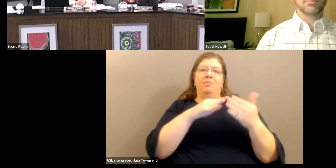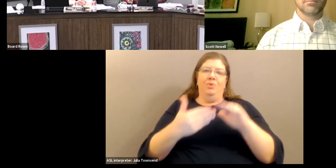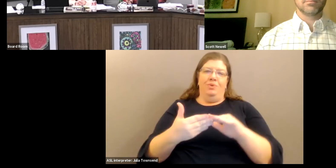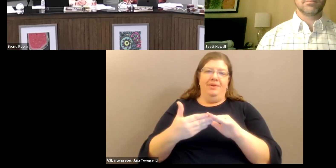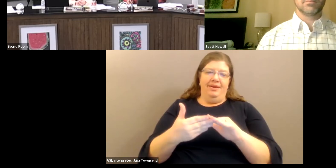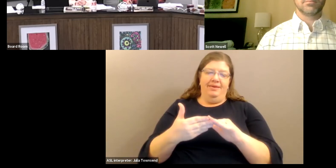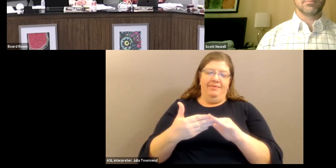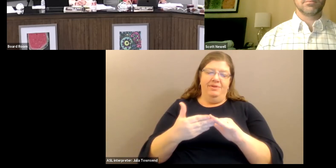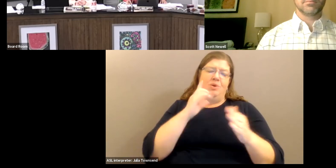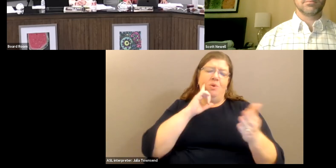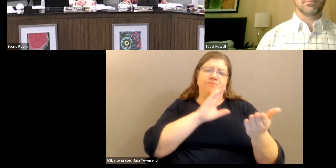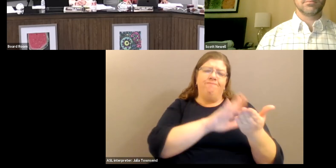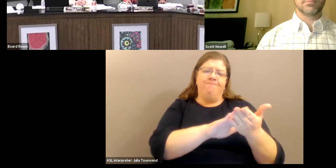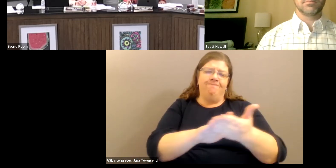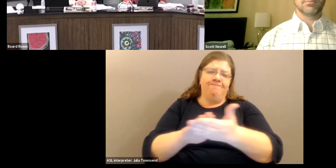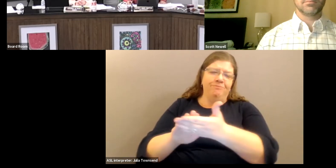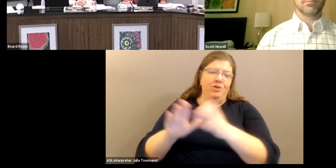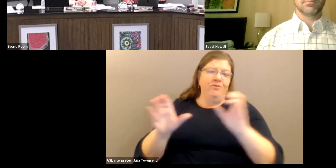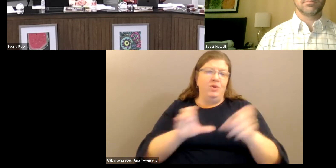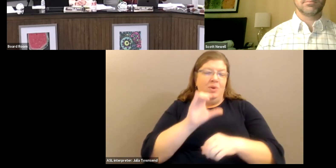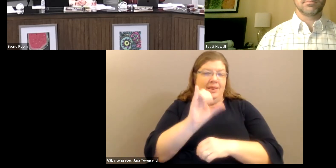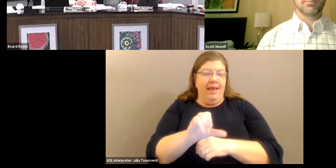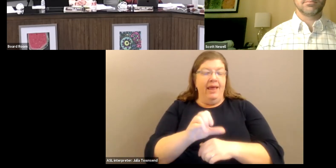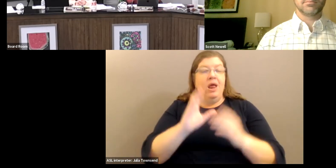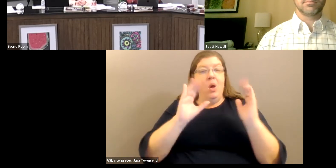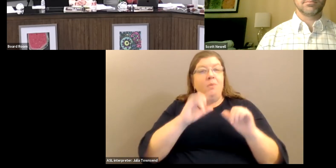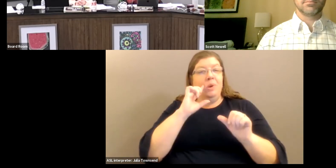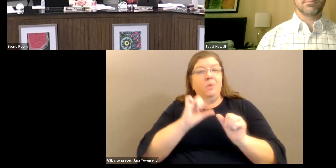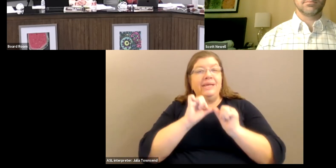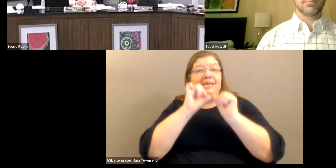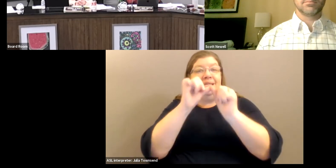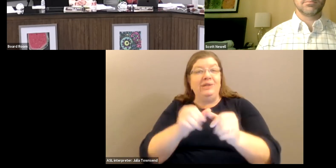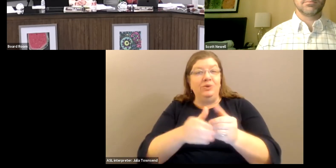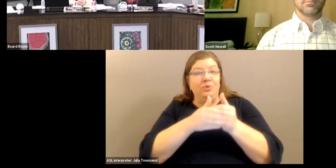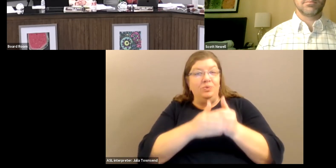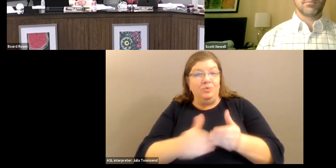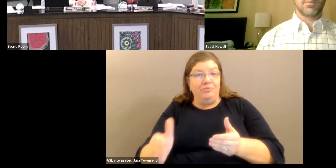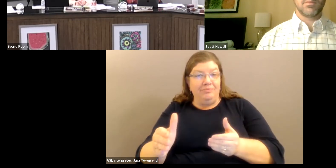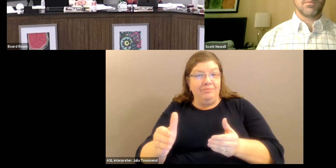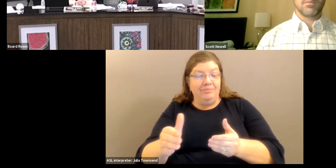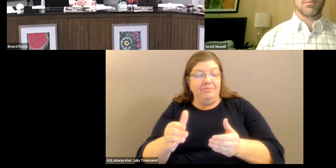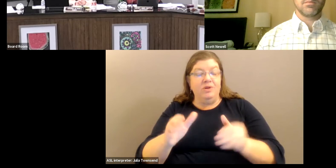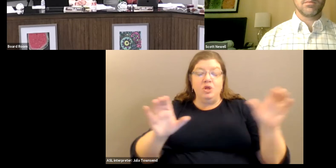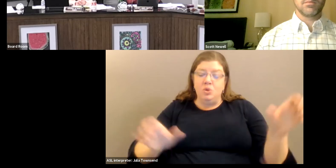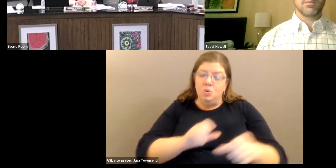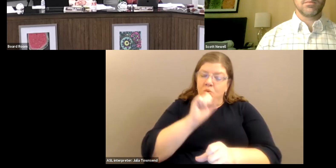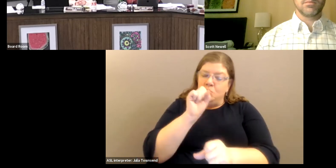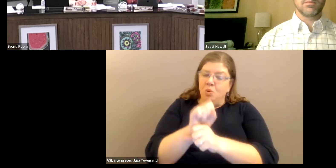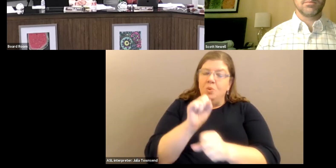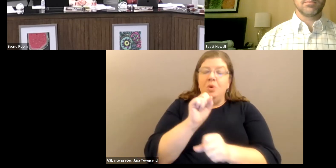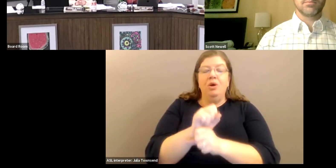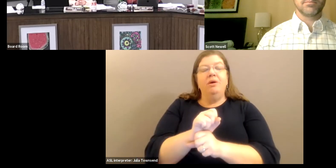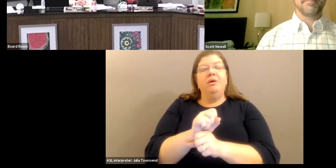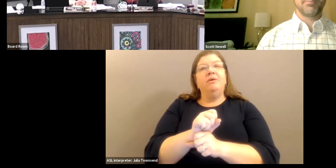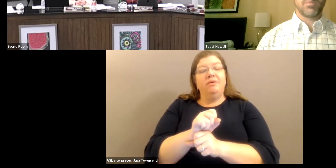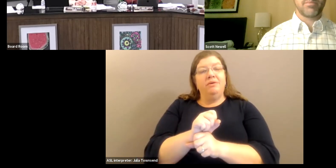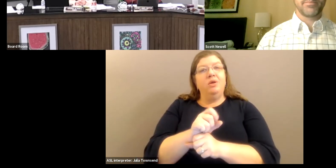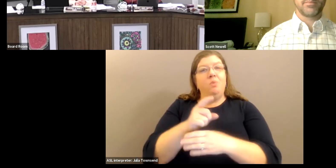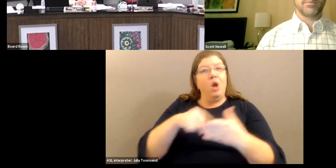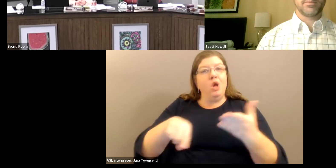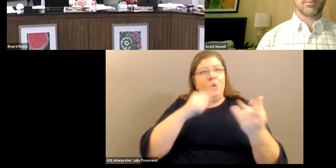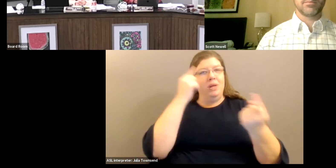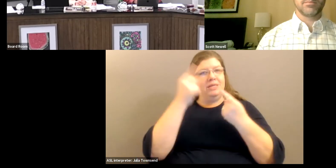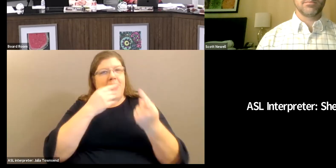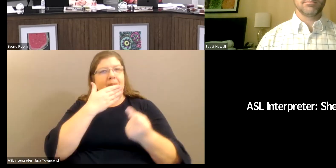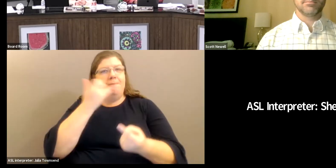So I commend you for doing that, and I hope that you will continue doing work that is what you consider is best